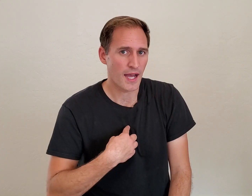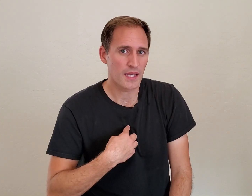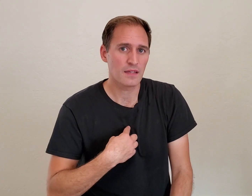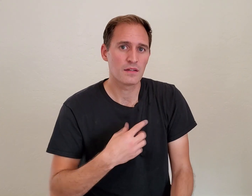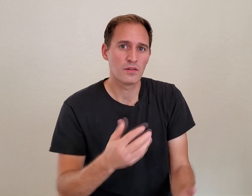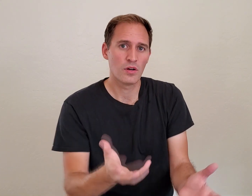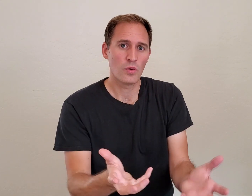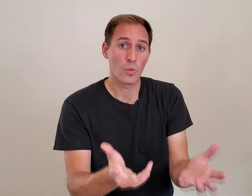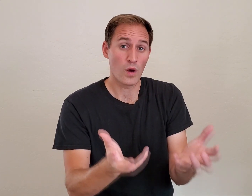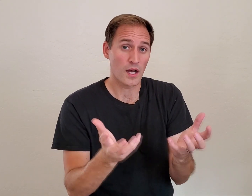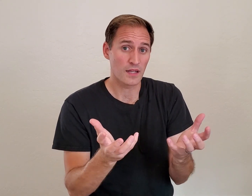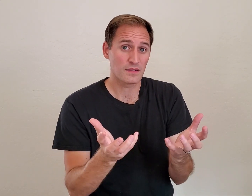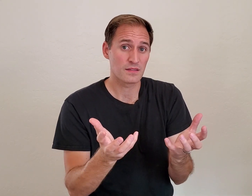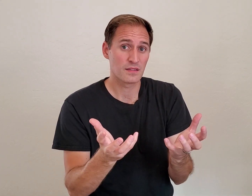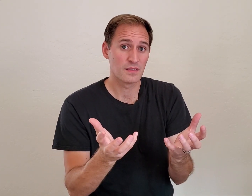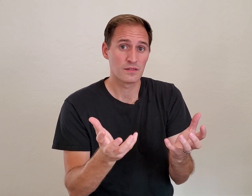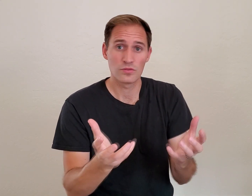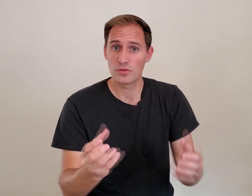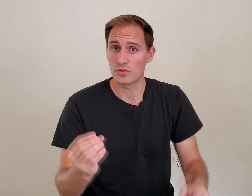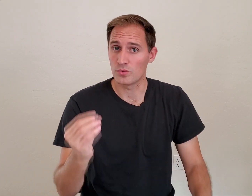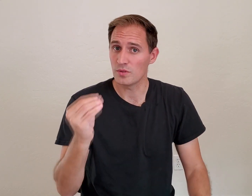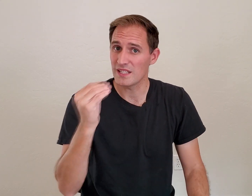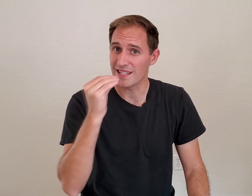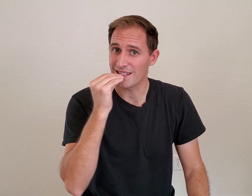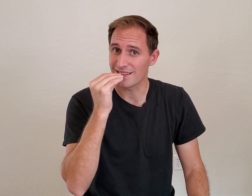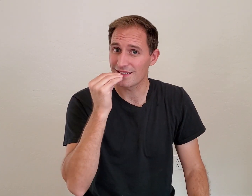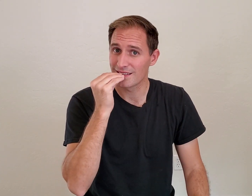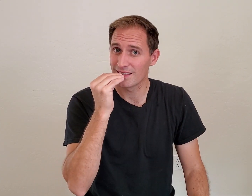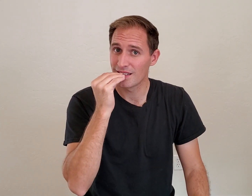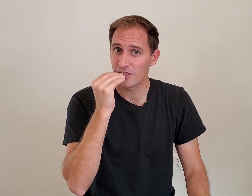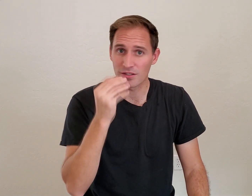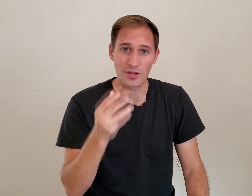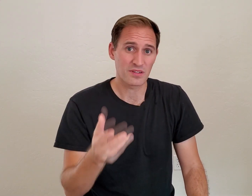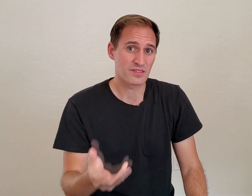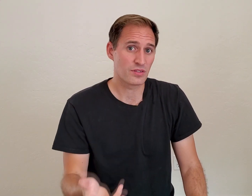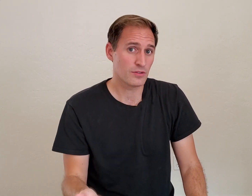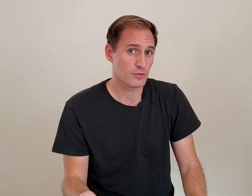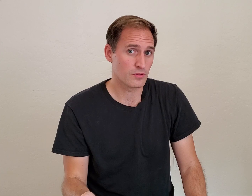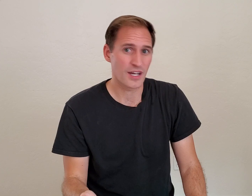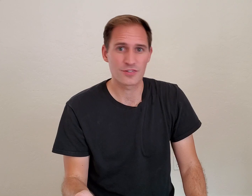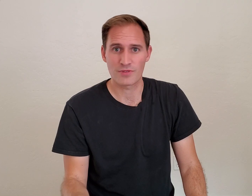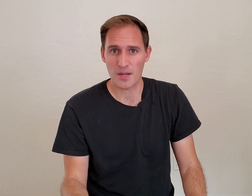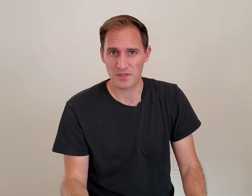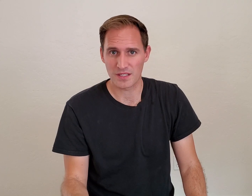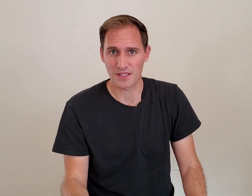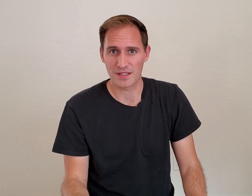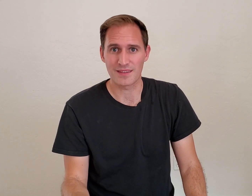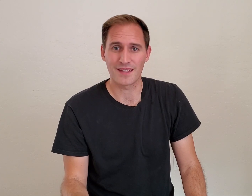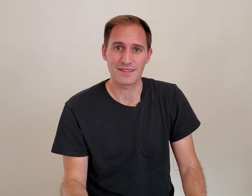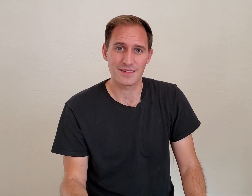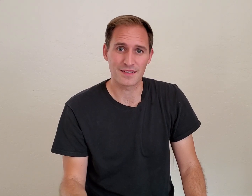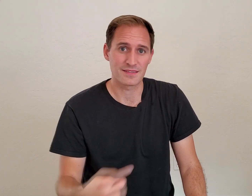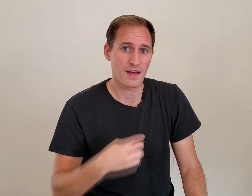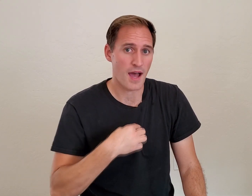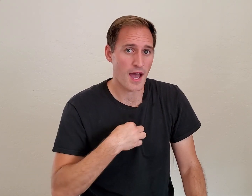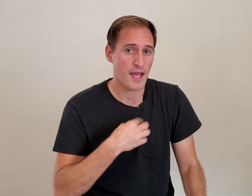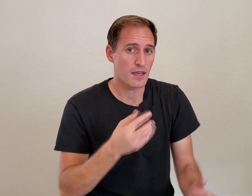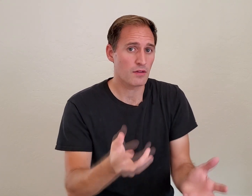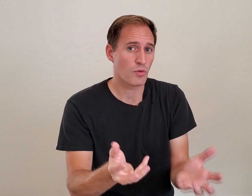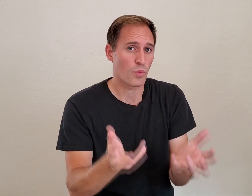I want to eat. Notice to got dropped again in that sentence. I